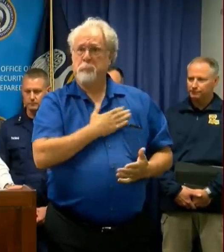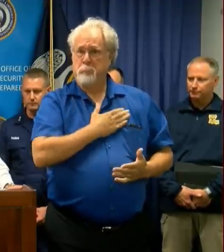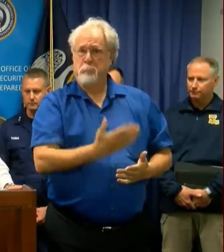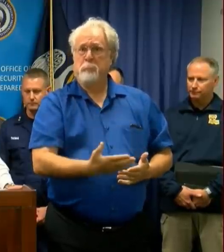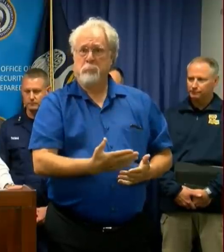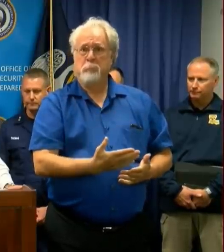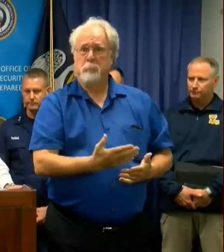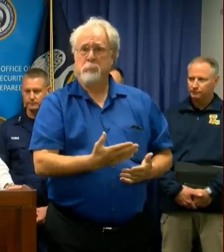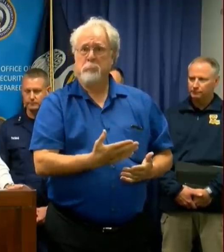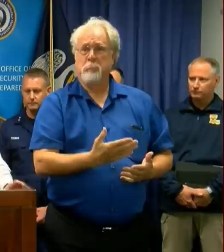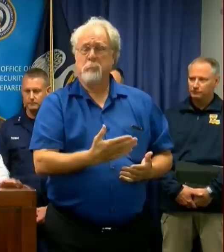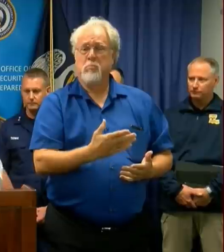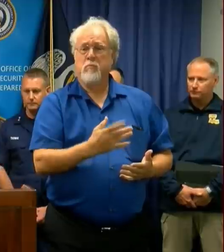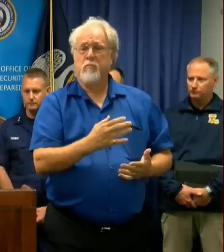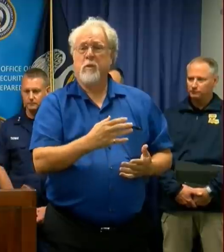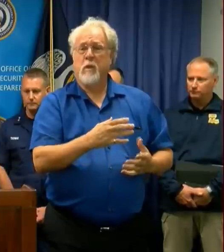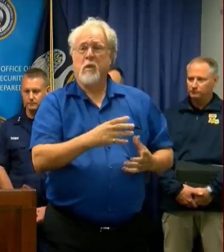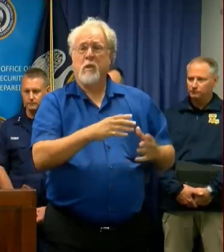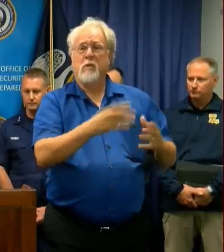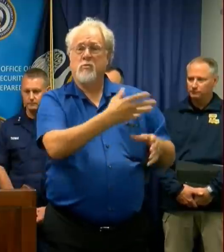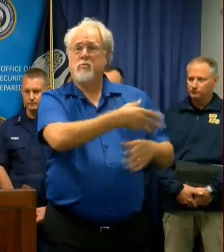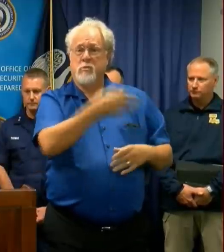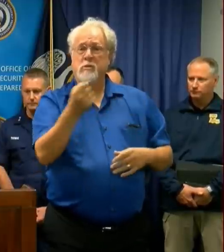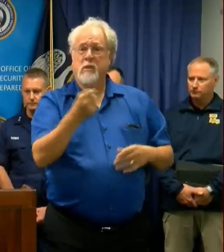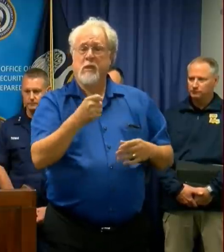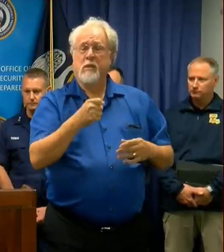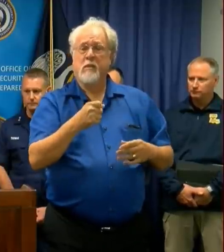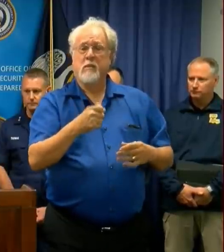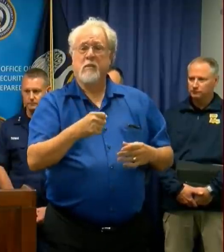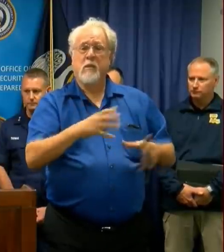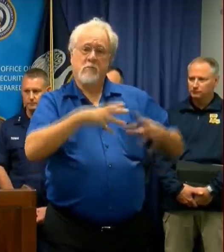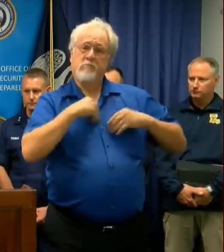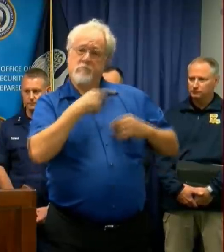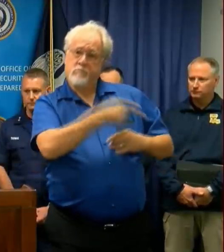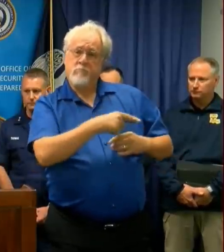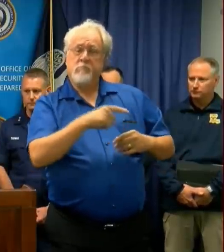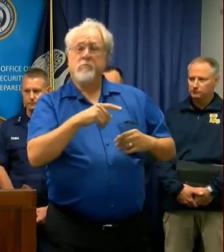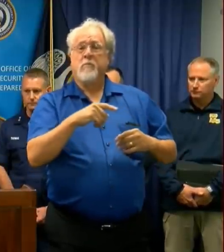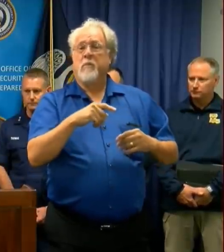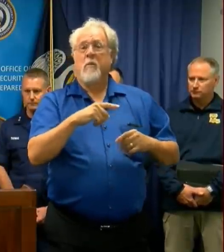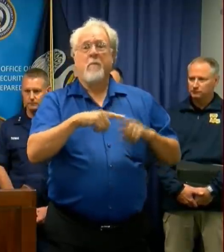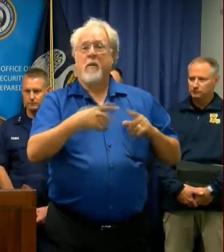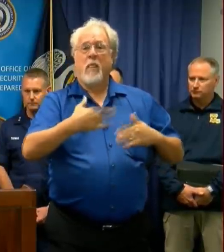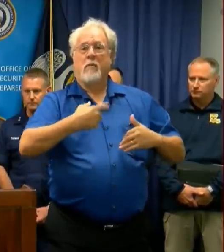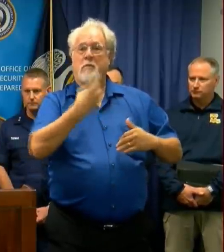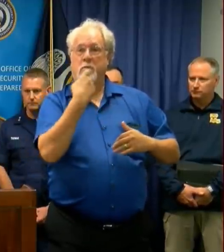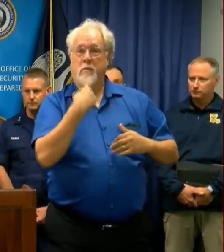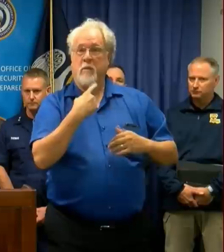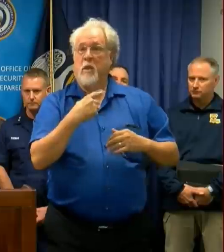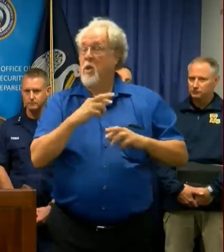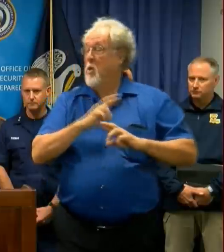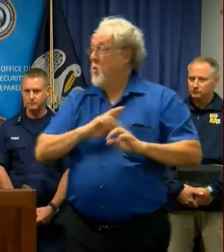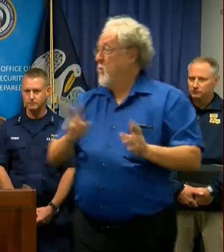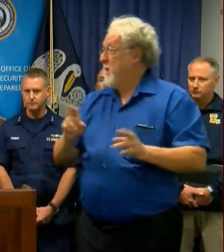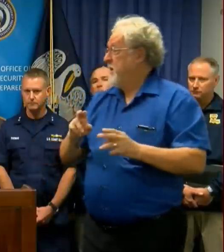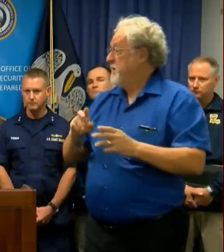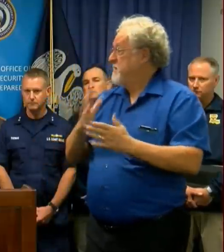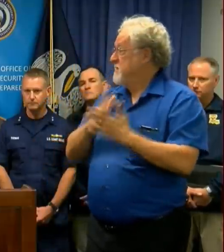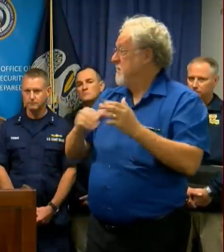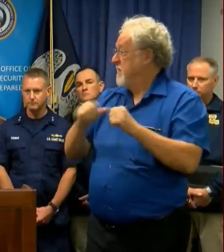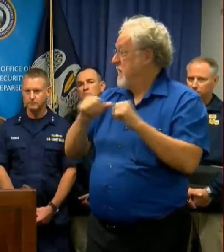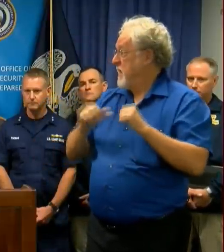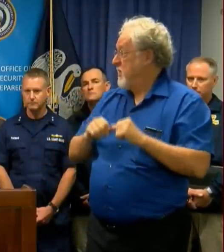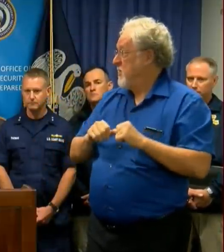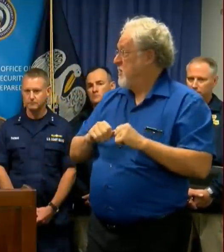willing to shelter Texas residents in Louisiana. That request has not been made. Are you readying some